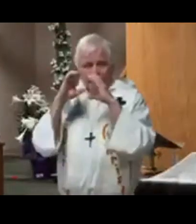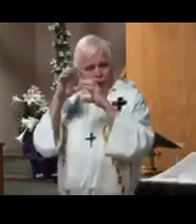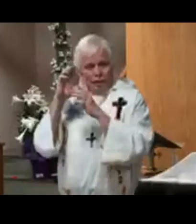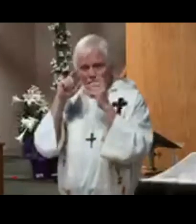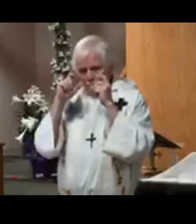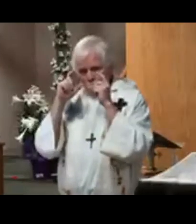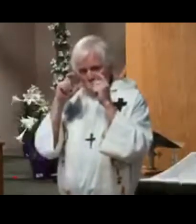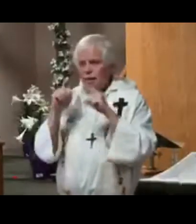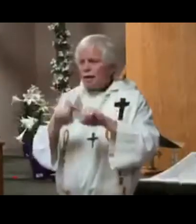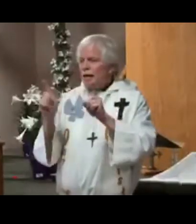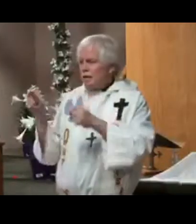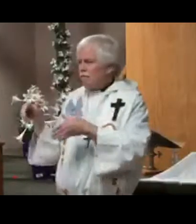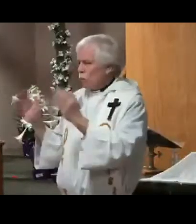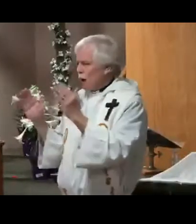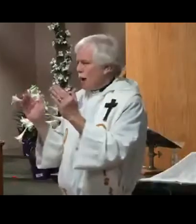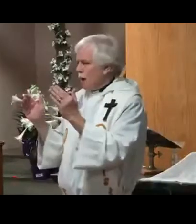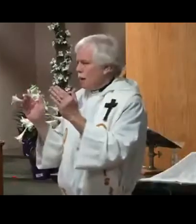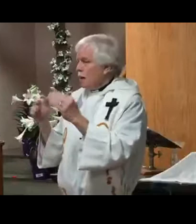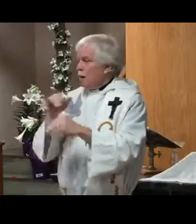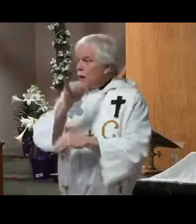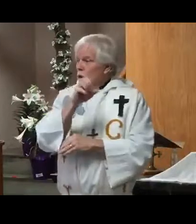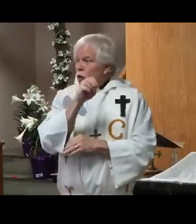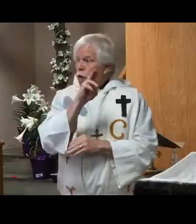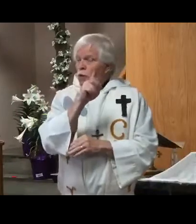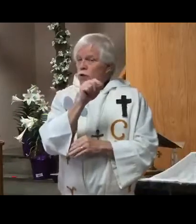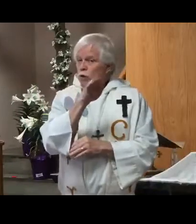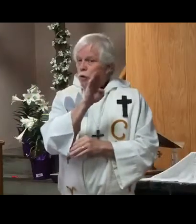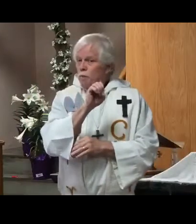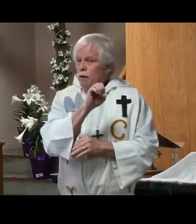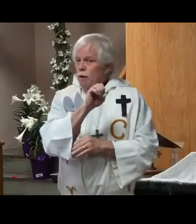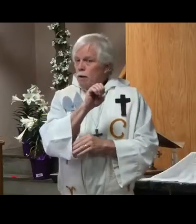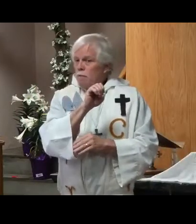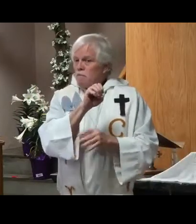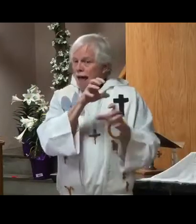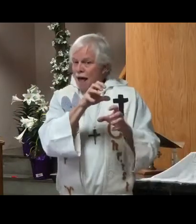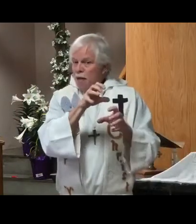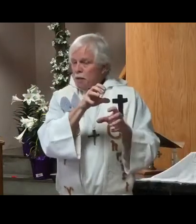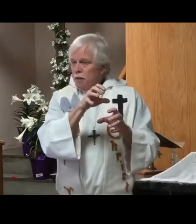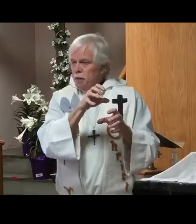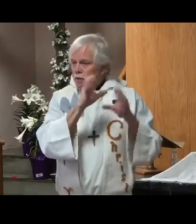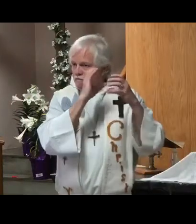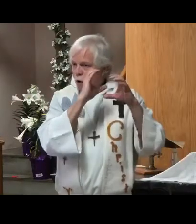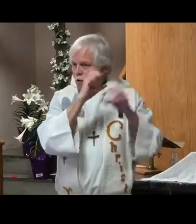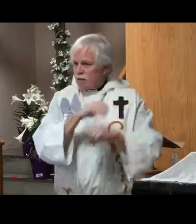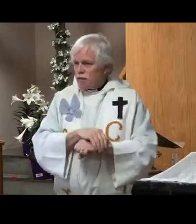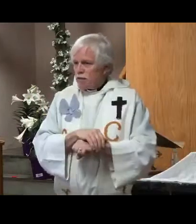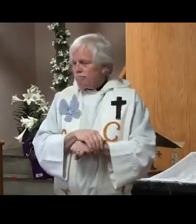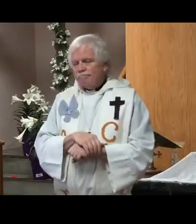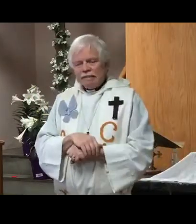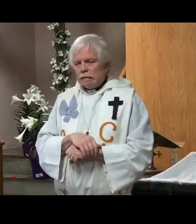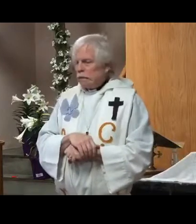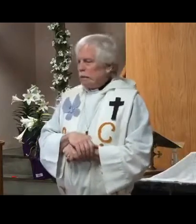phone camera in a different way. YouTube held the